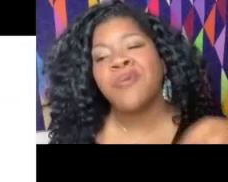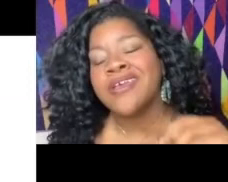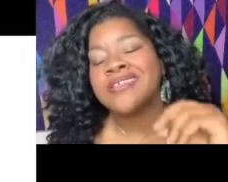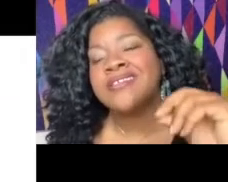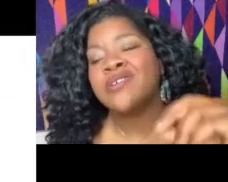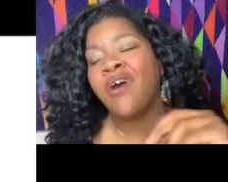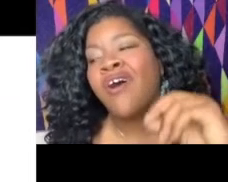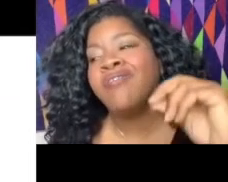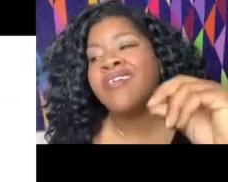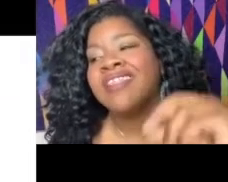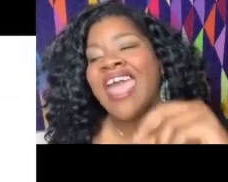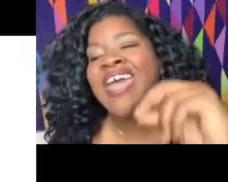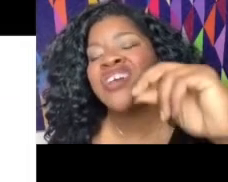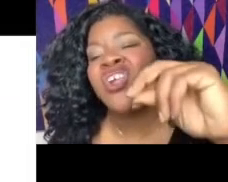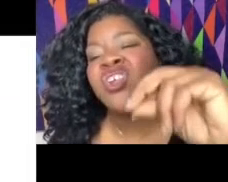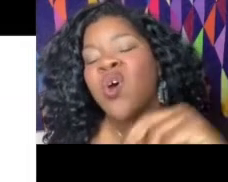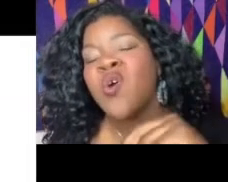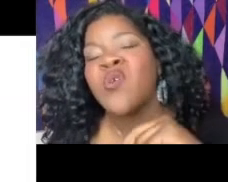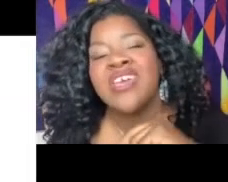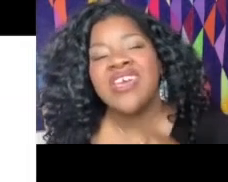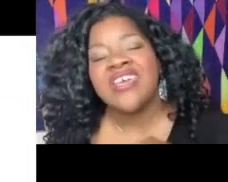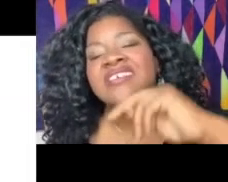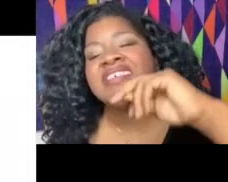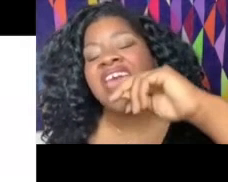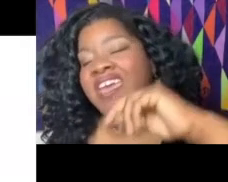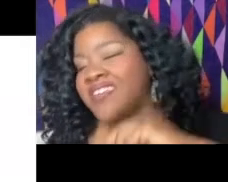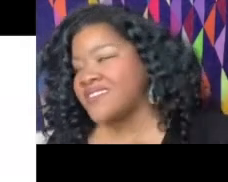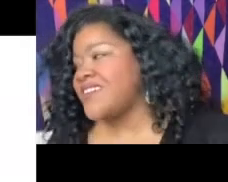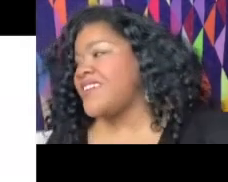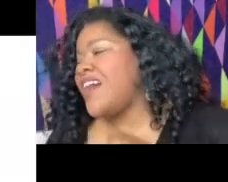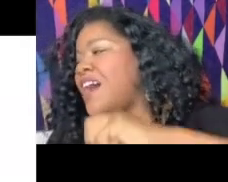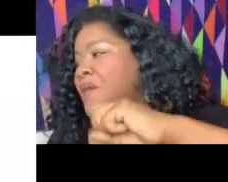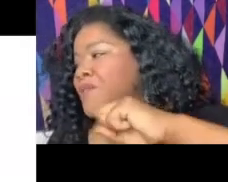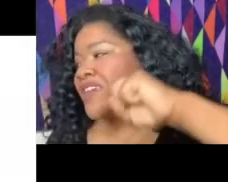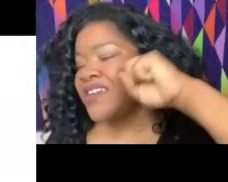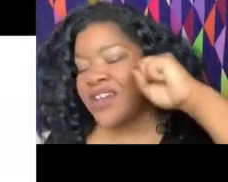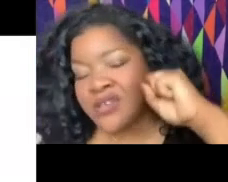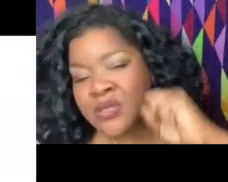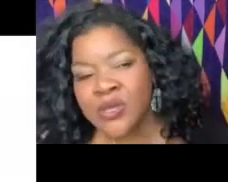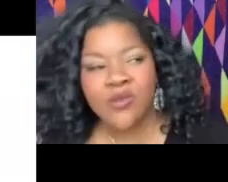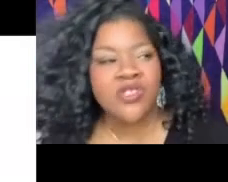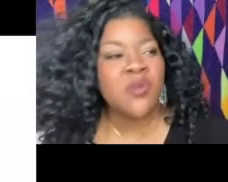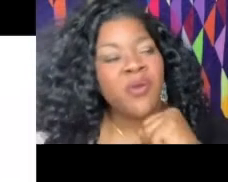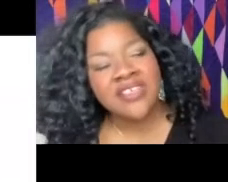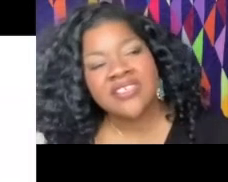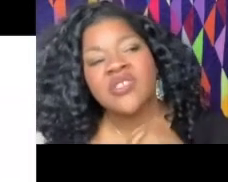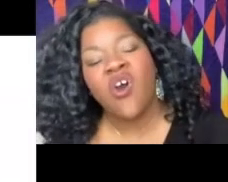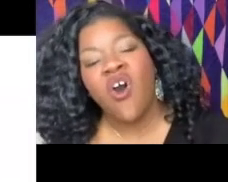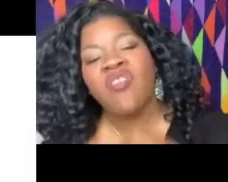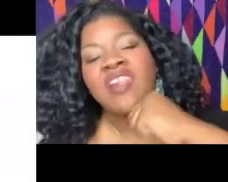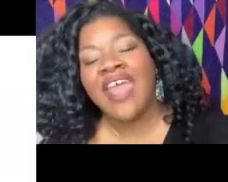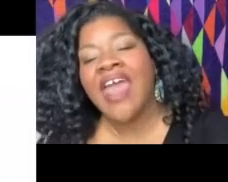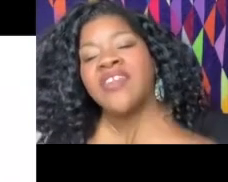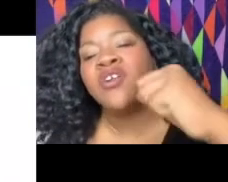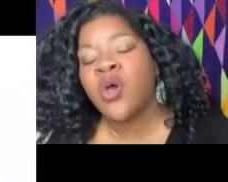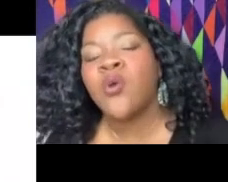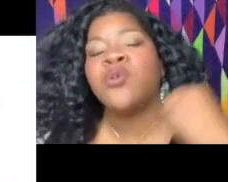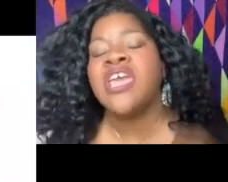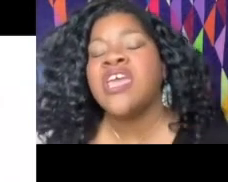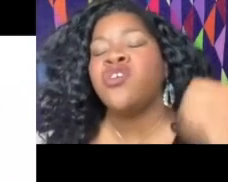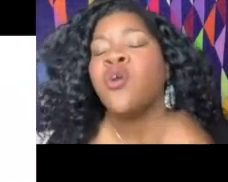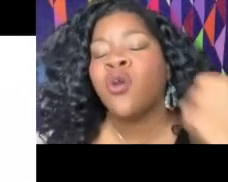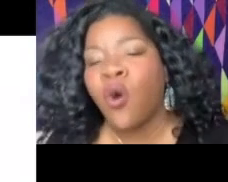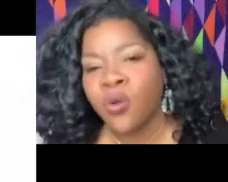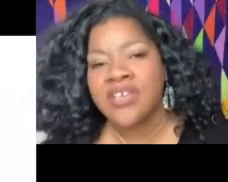And your presence on the land alone is it asserts your presence on the land